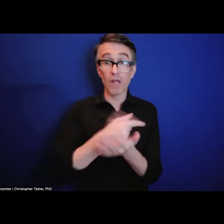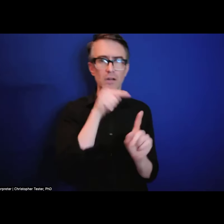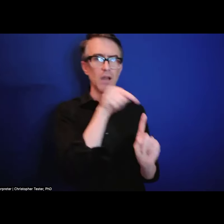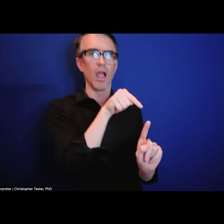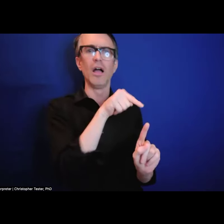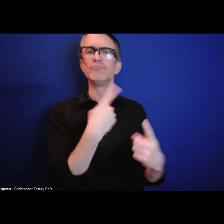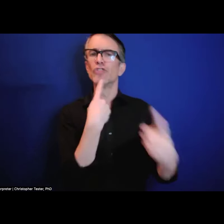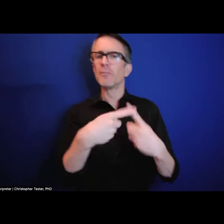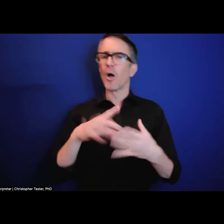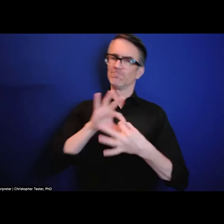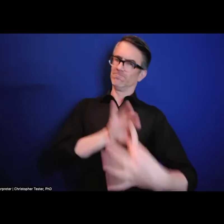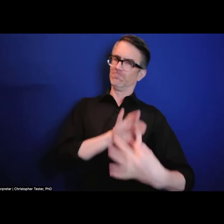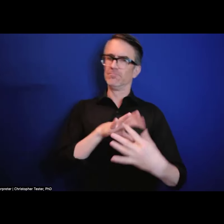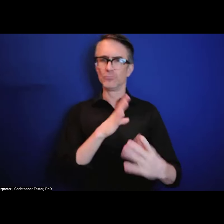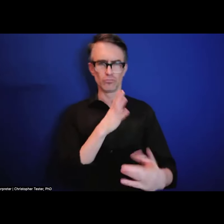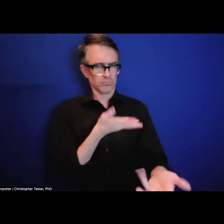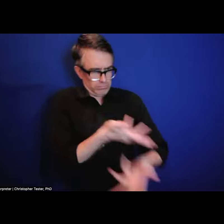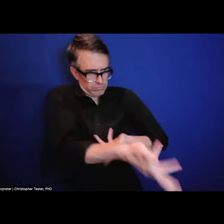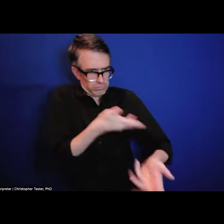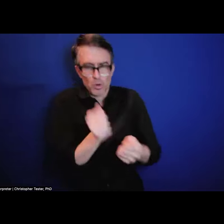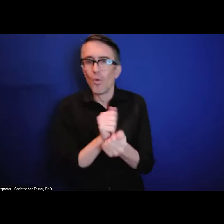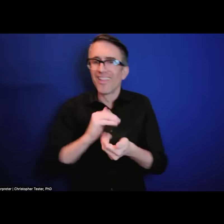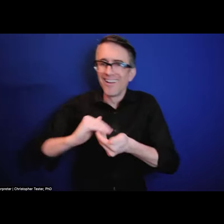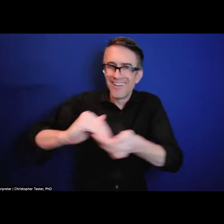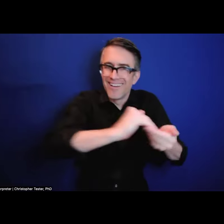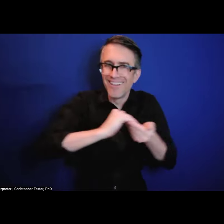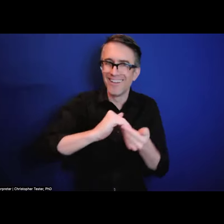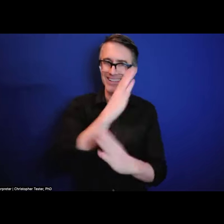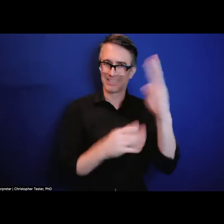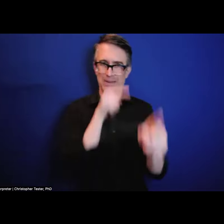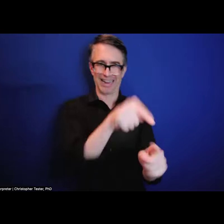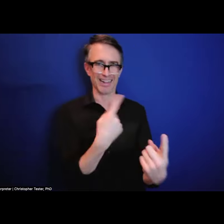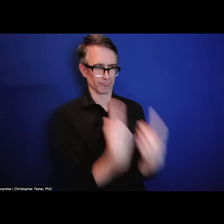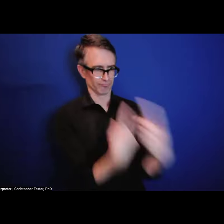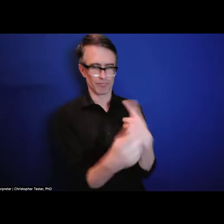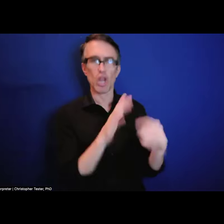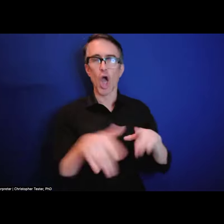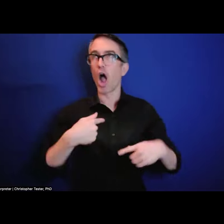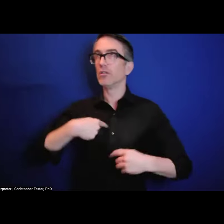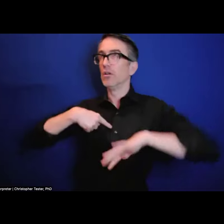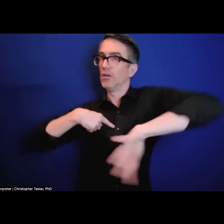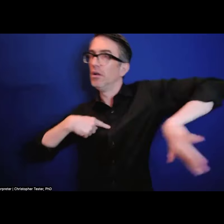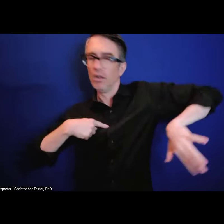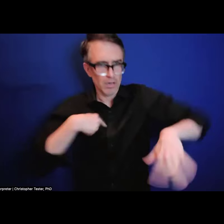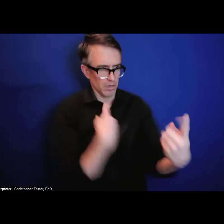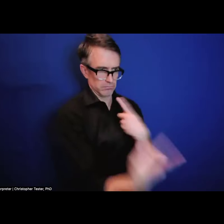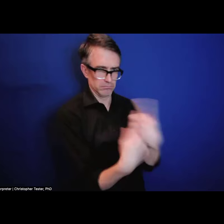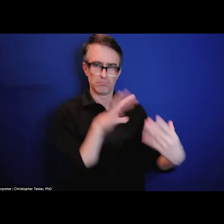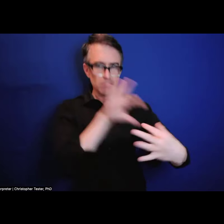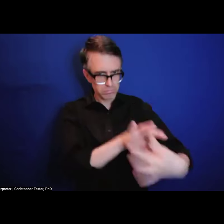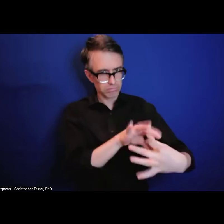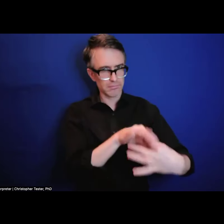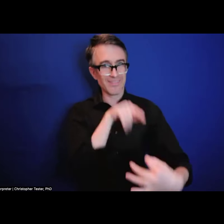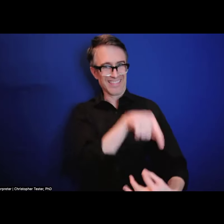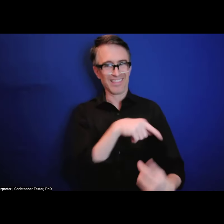from these discussions then is translated into the operational design of the bank's project. And so